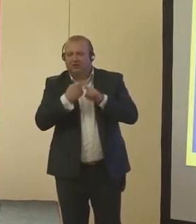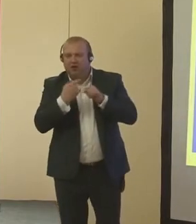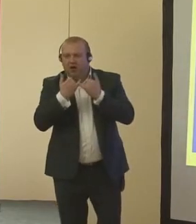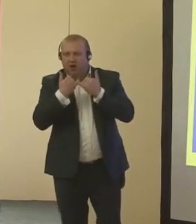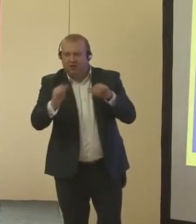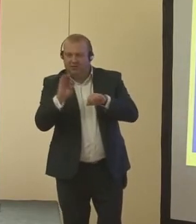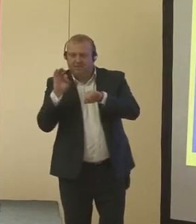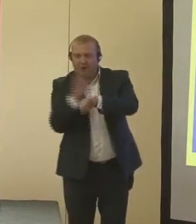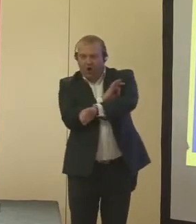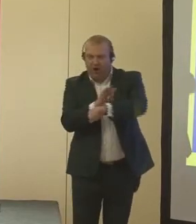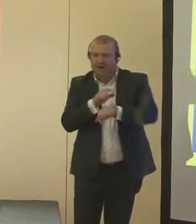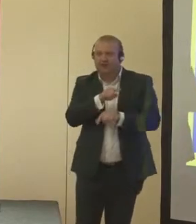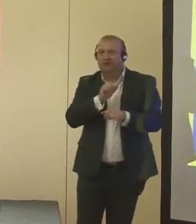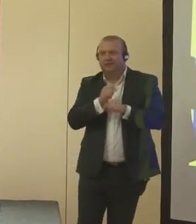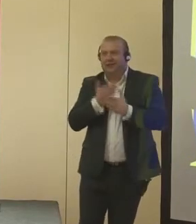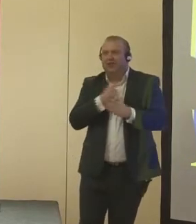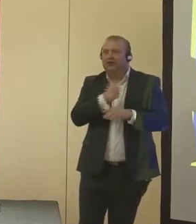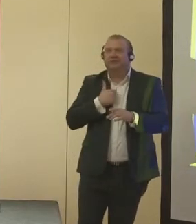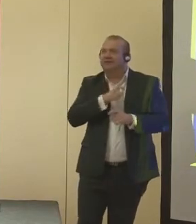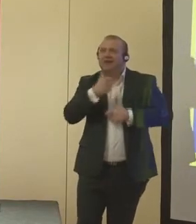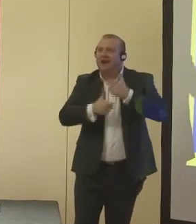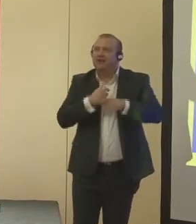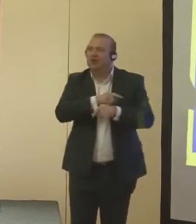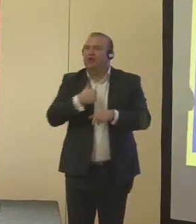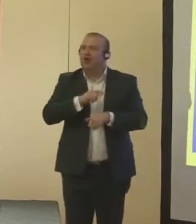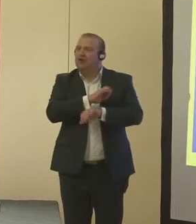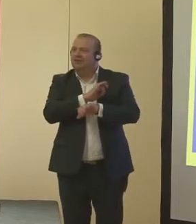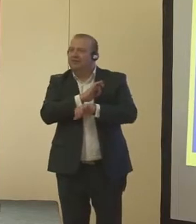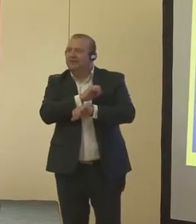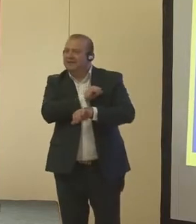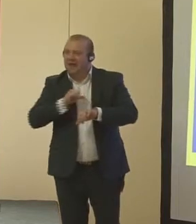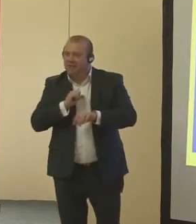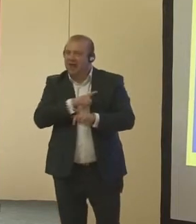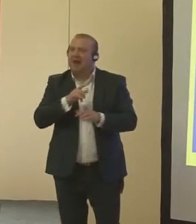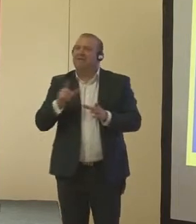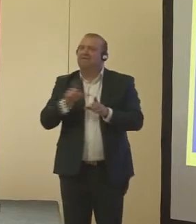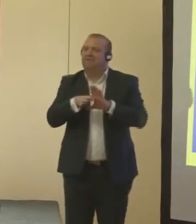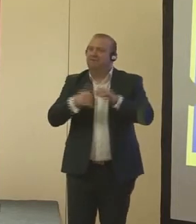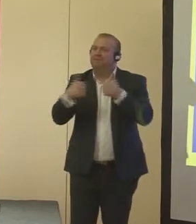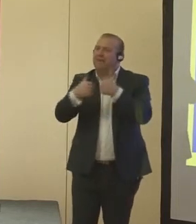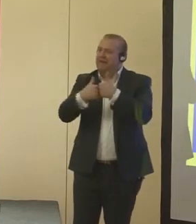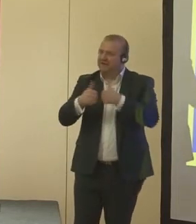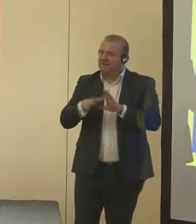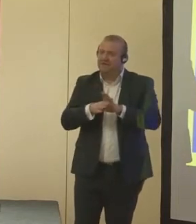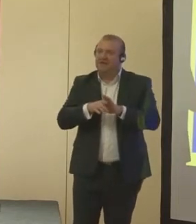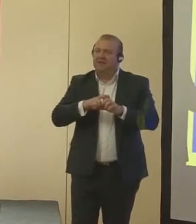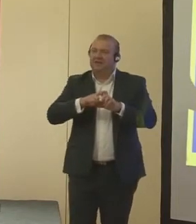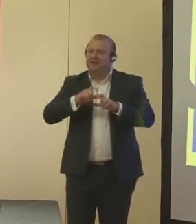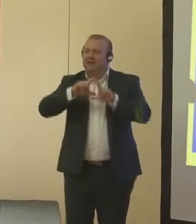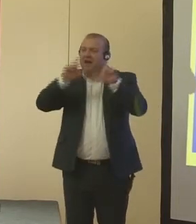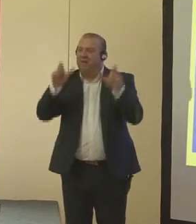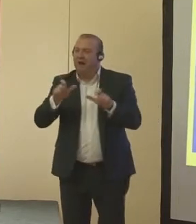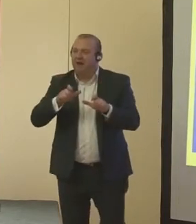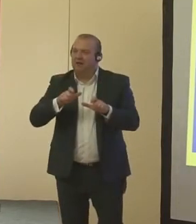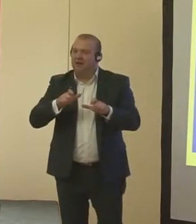on our own, but it's a network of partners who are in themselves networks. And we're working today together with the